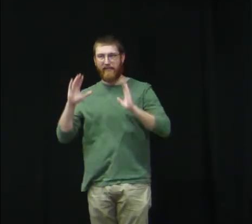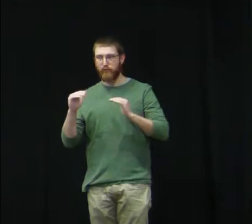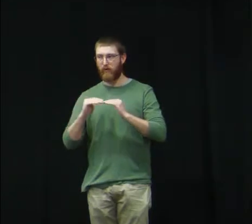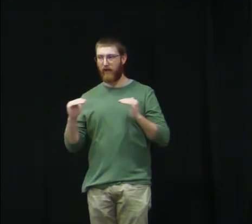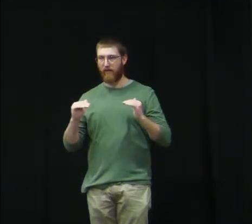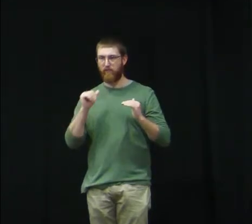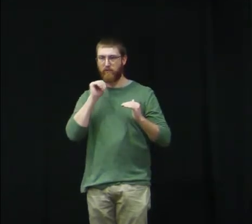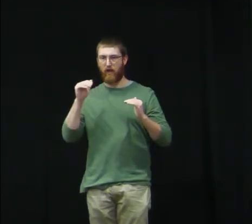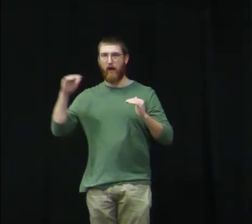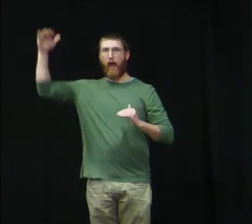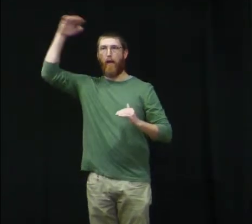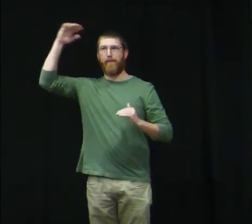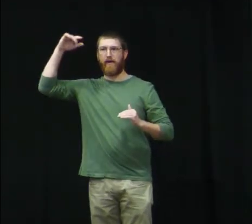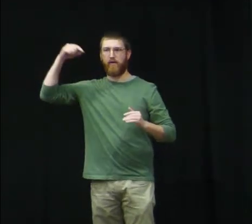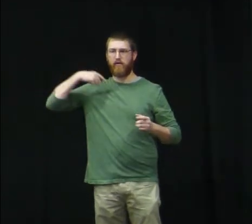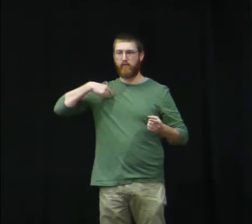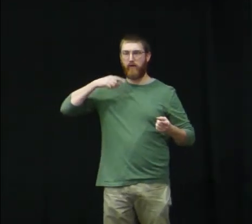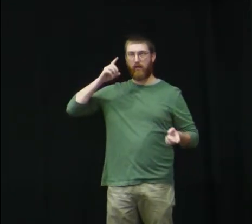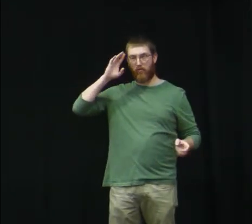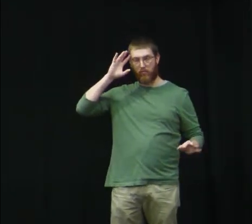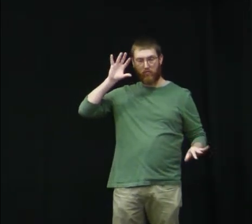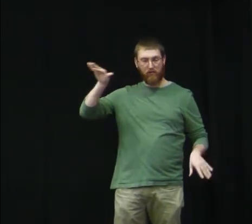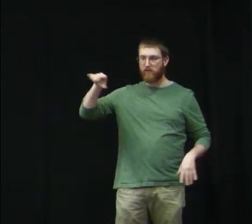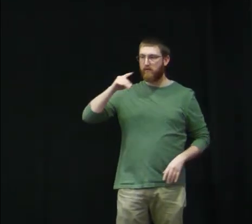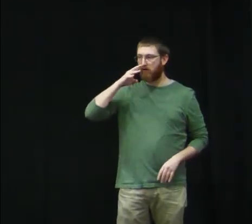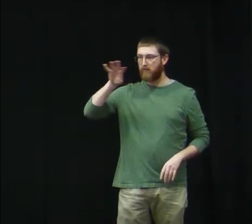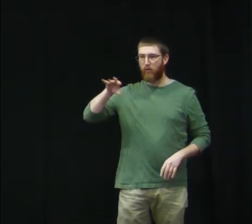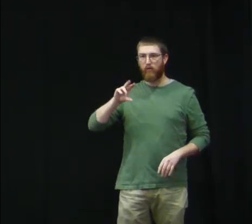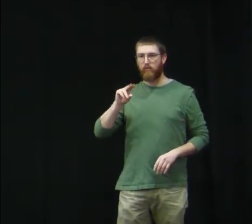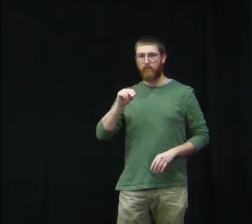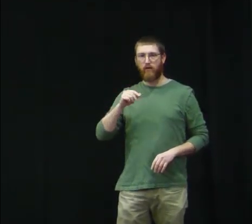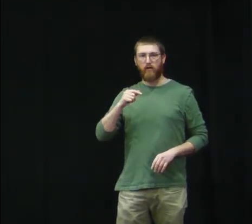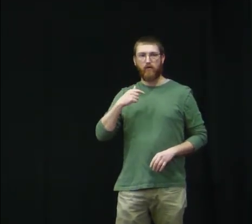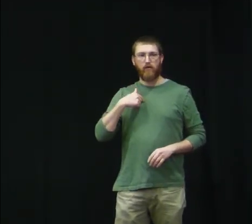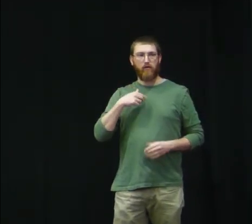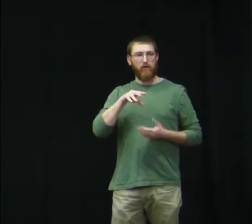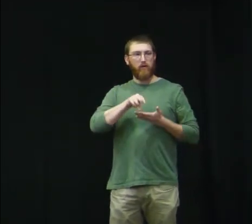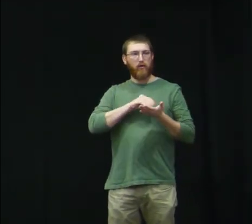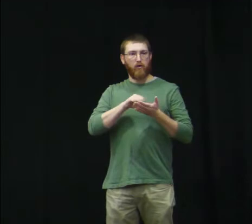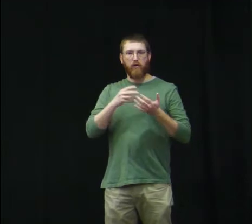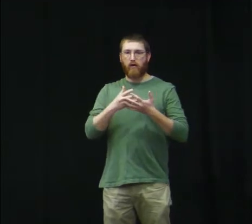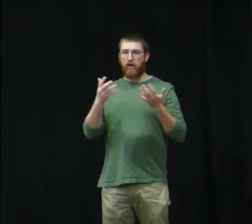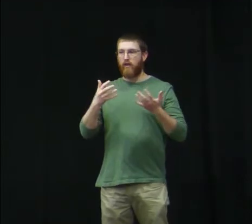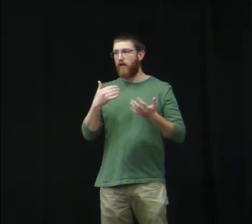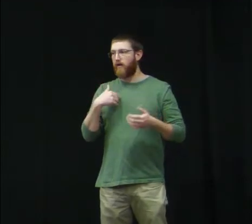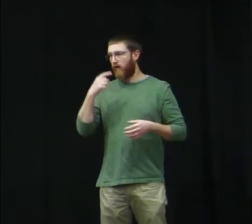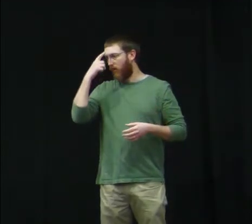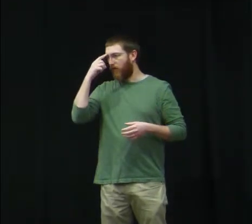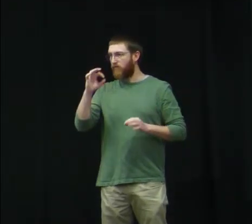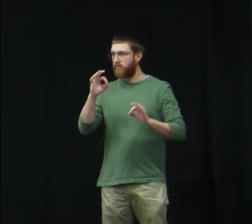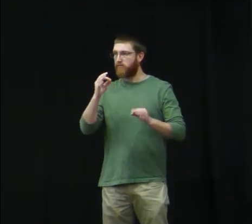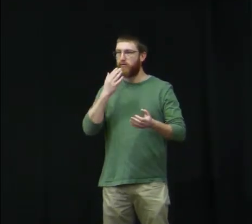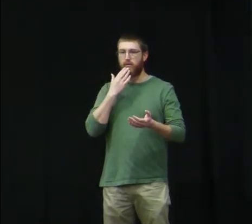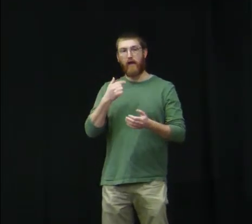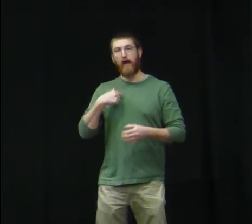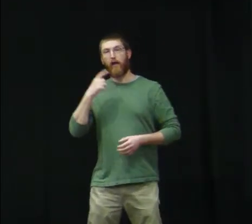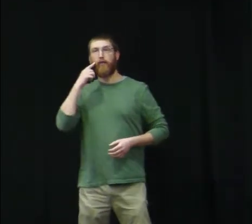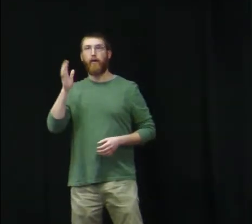not like up here and making us tune out. Because like, really, I mean, I learned, like we were saying, like I just thought I was the best writer ever